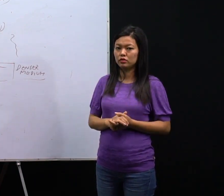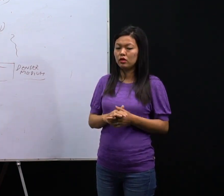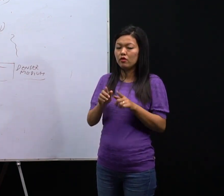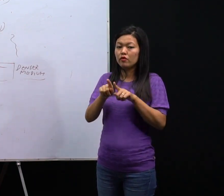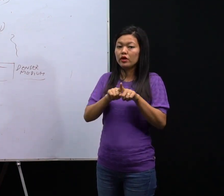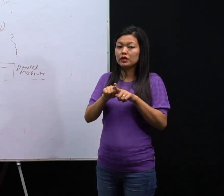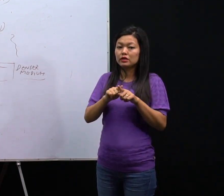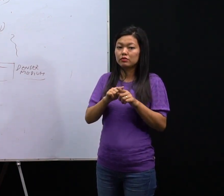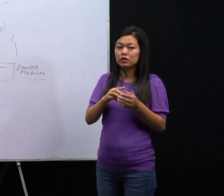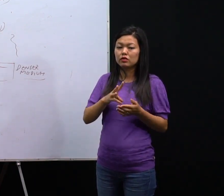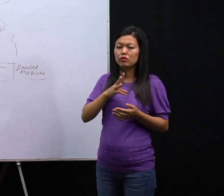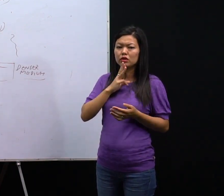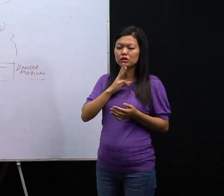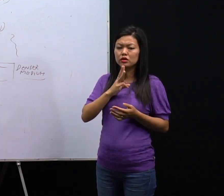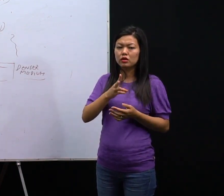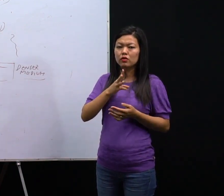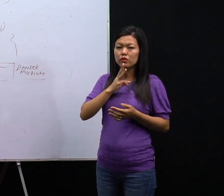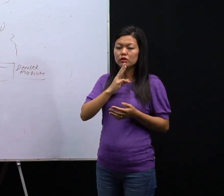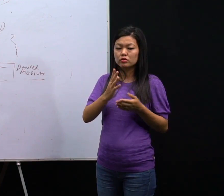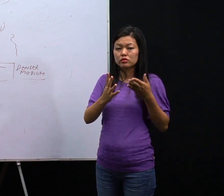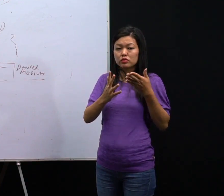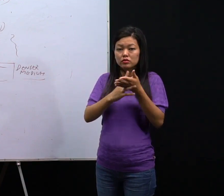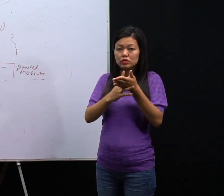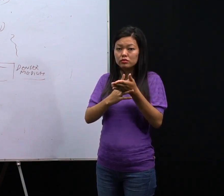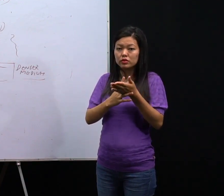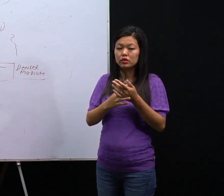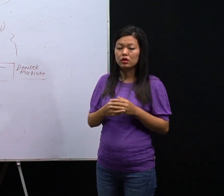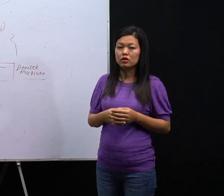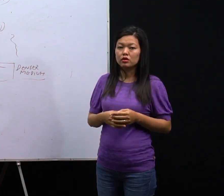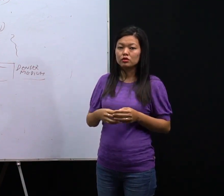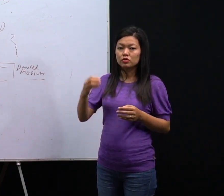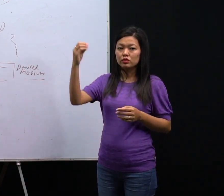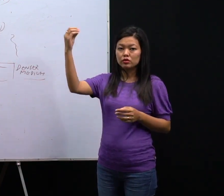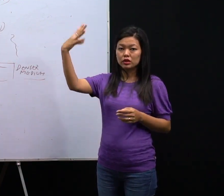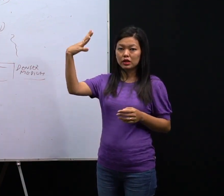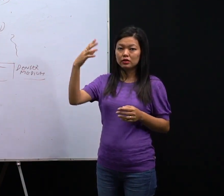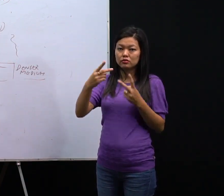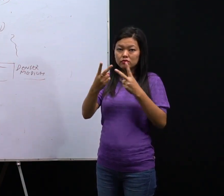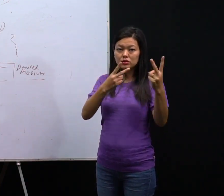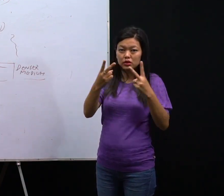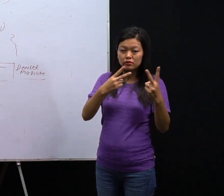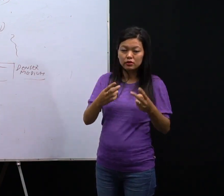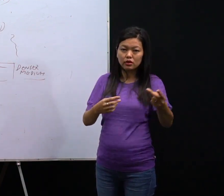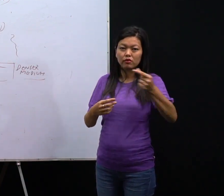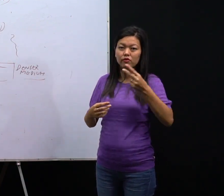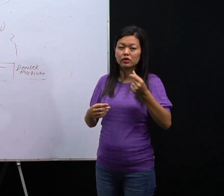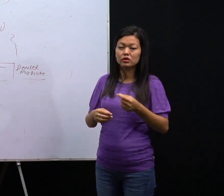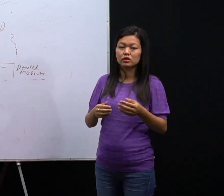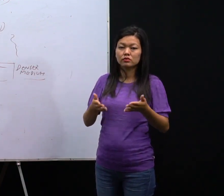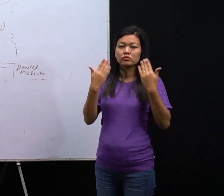right? Water is also transparent. So where do you think the speed of light will be faster, in air or in